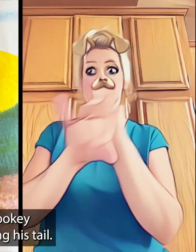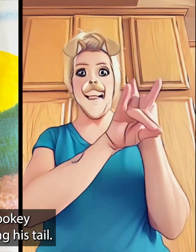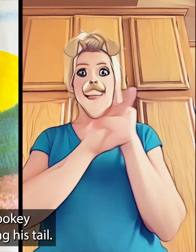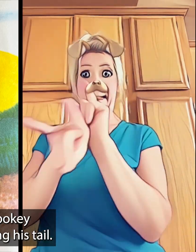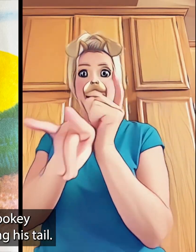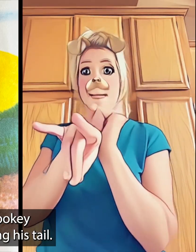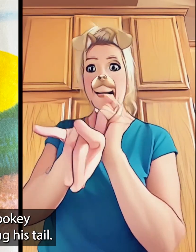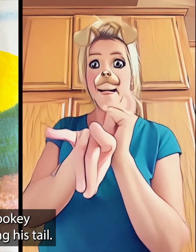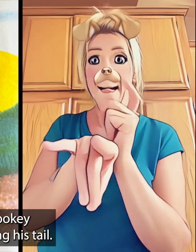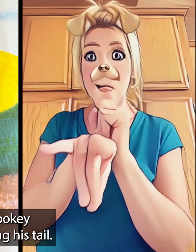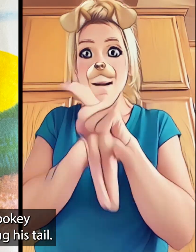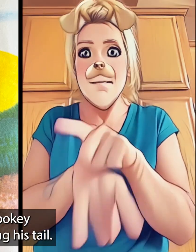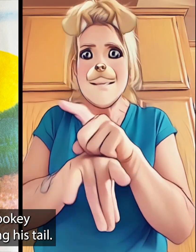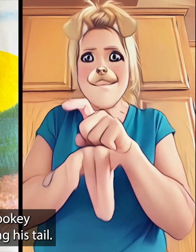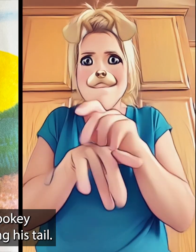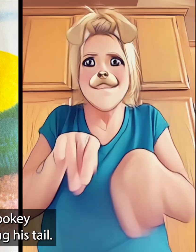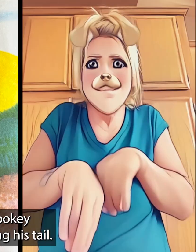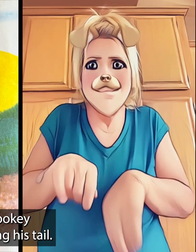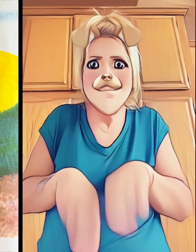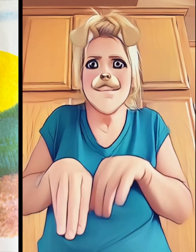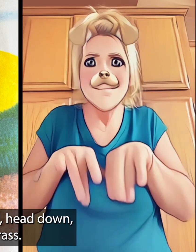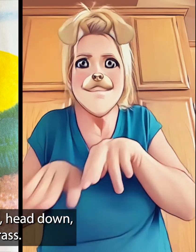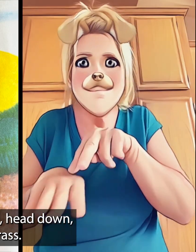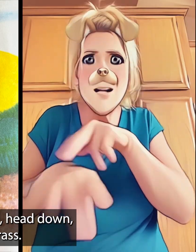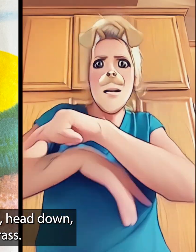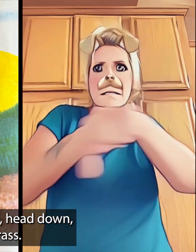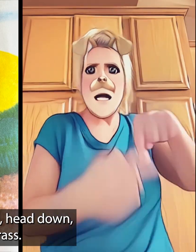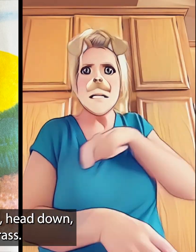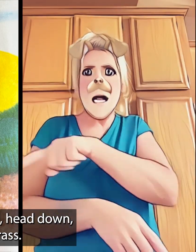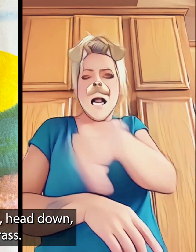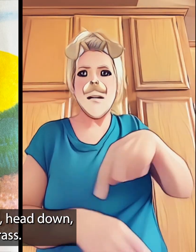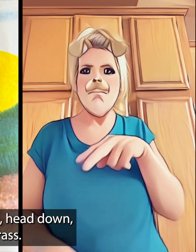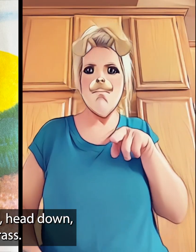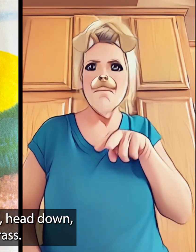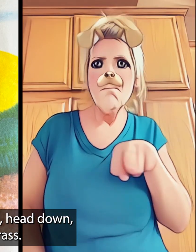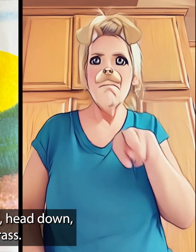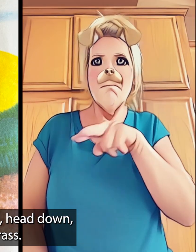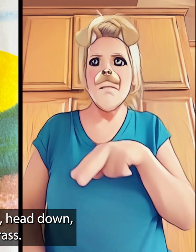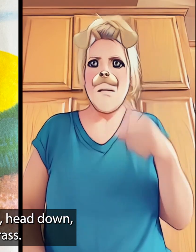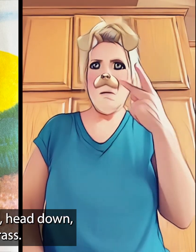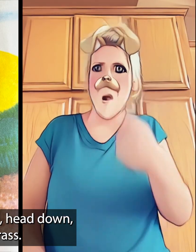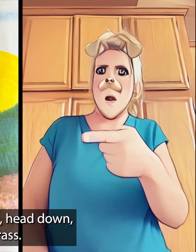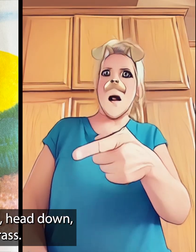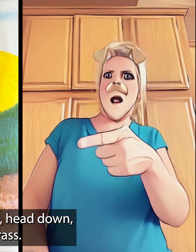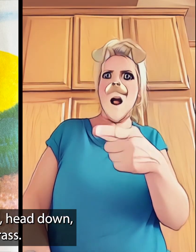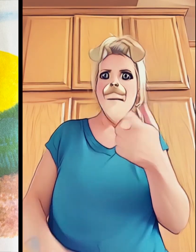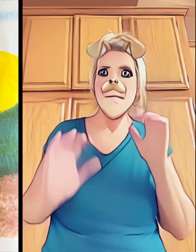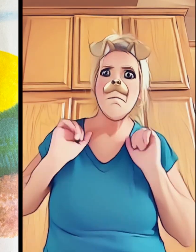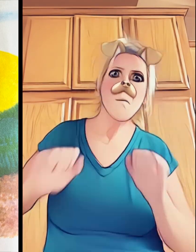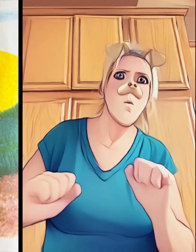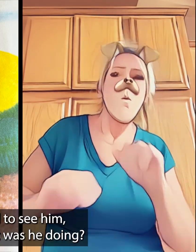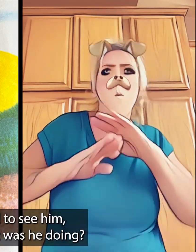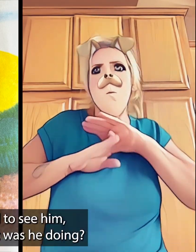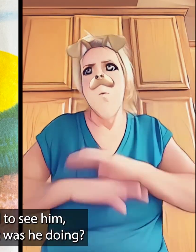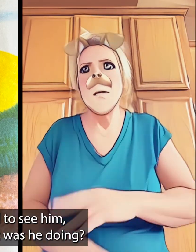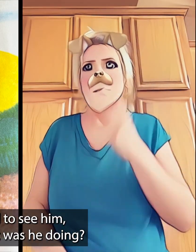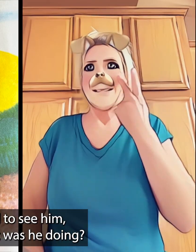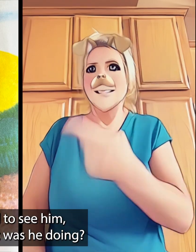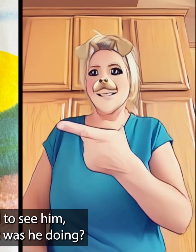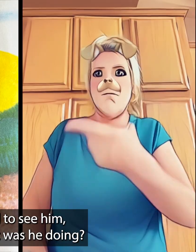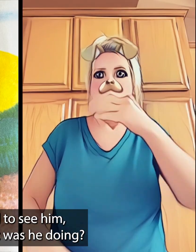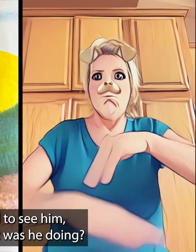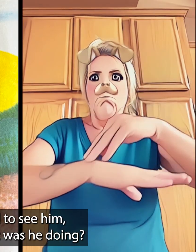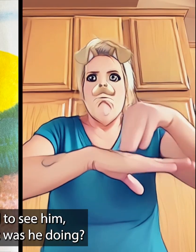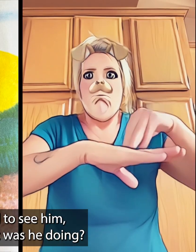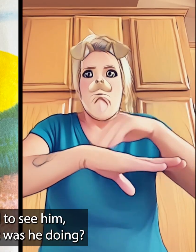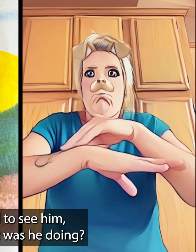saw that poky little puppy wagging his tail. He was circling around, head down, sniffing the grass. They were so relieved